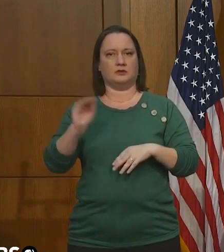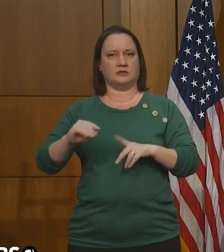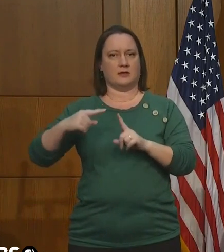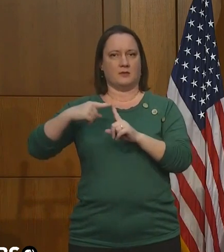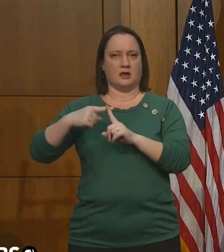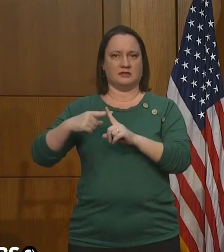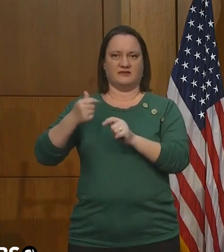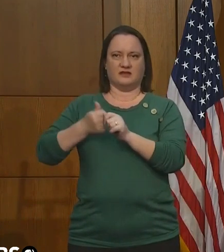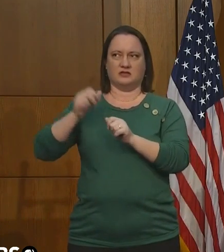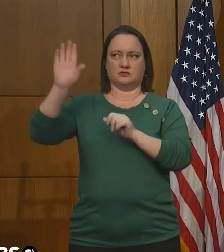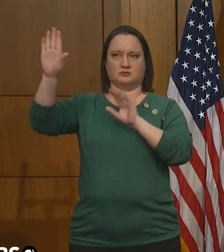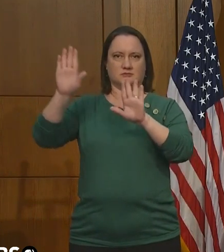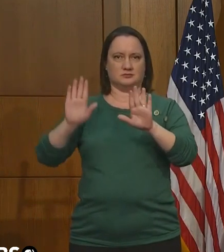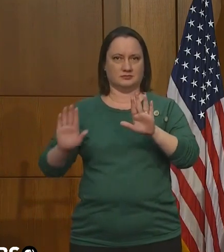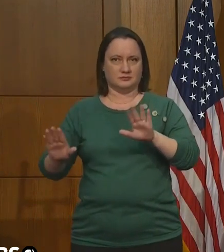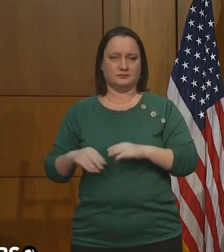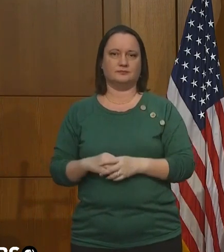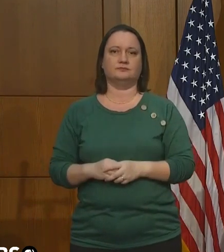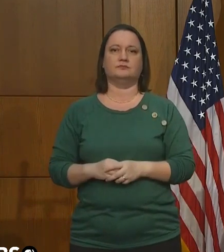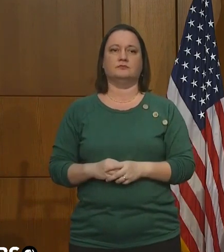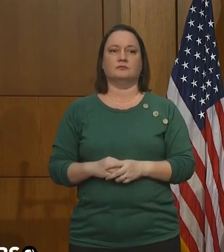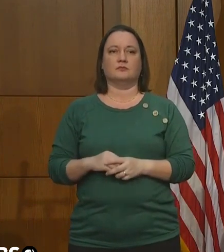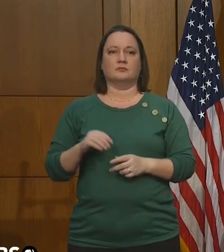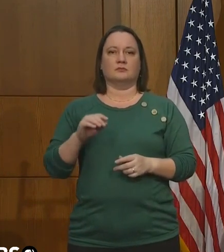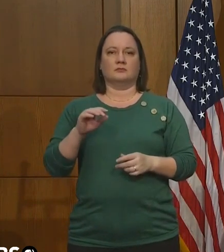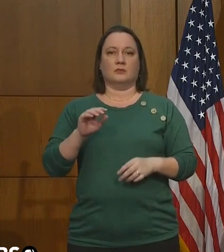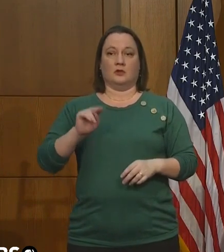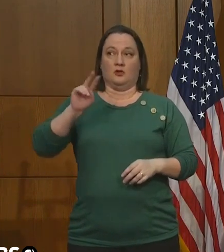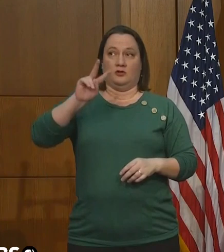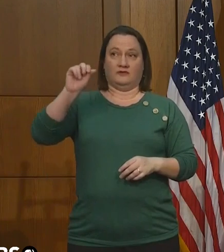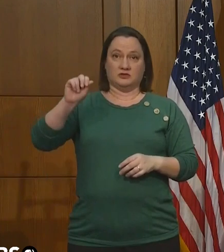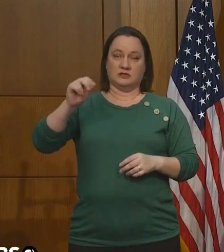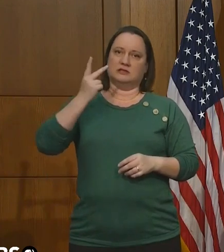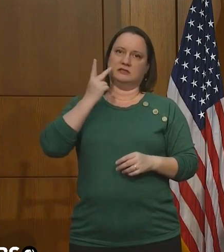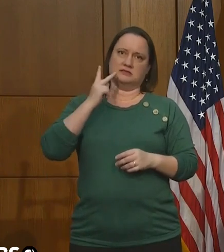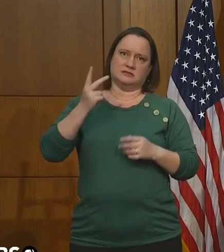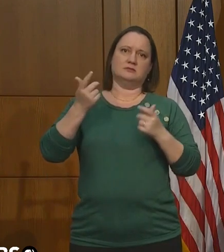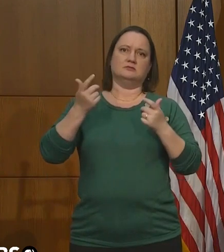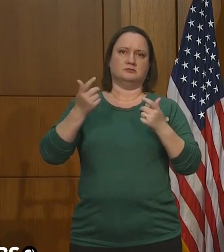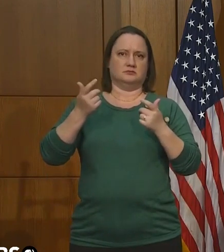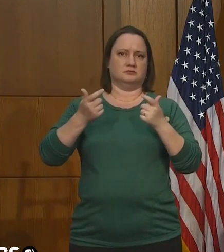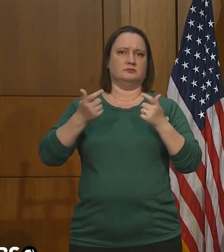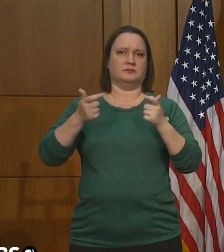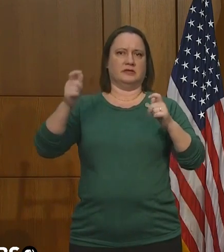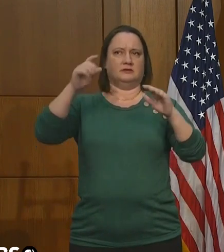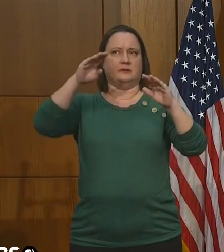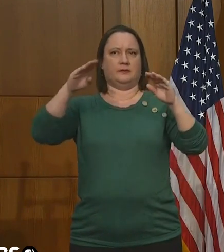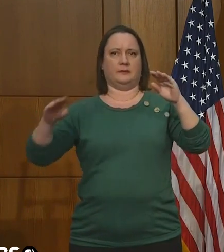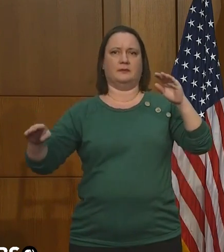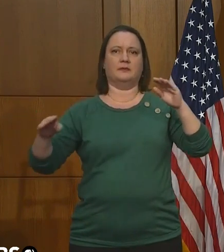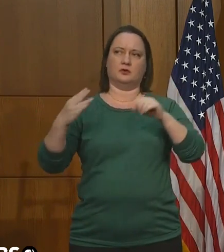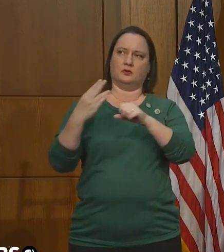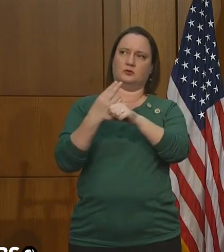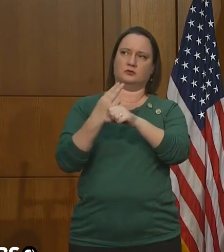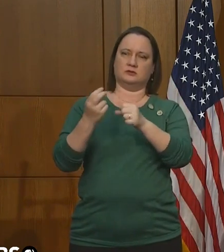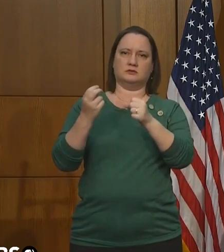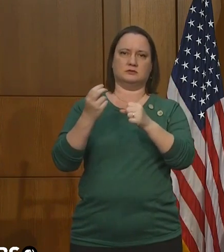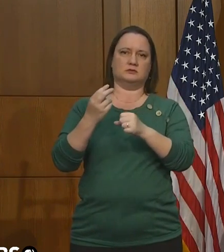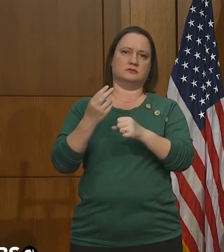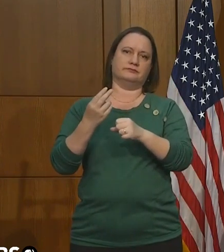positivity. We have had a decrease in specifically in Northern Virginia of those hospital beds that are being used